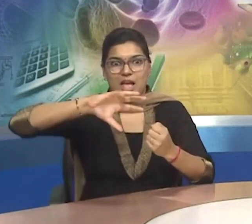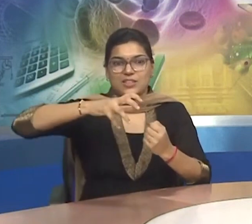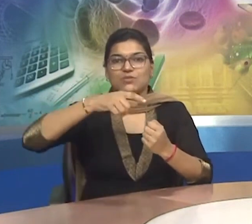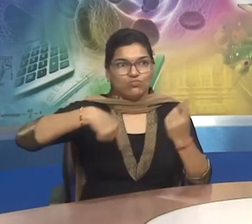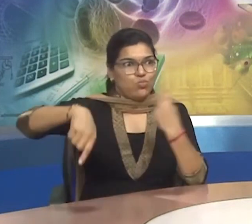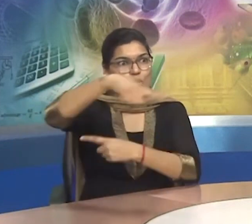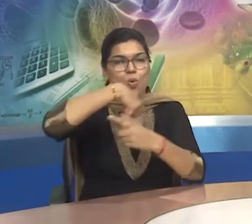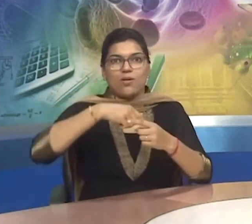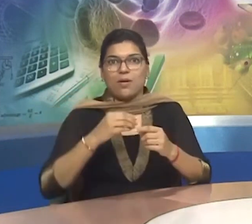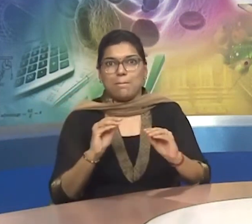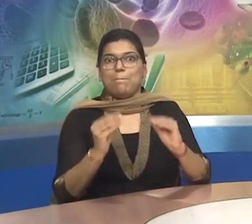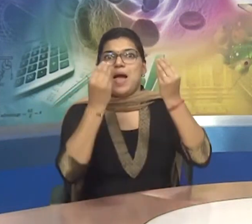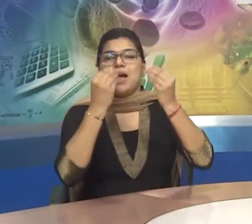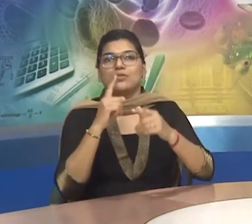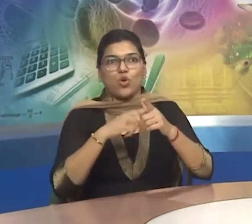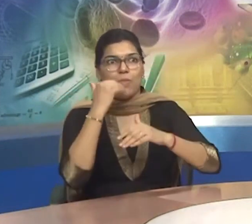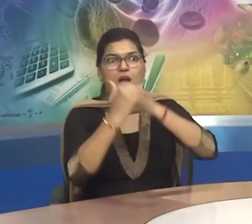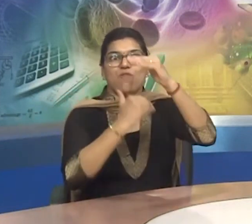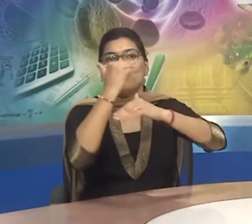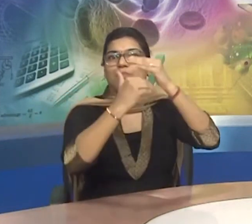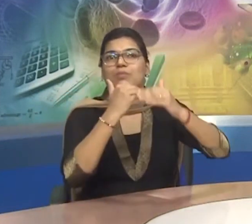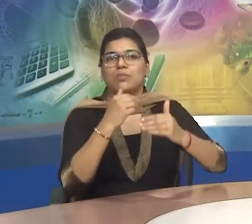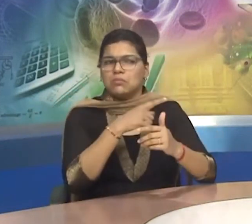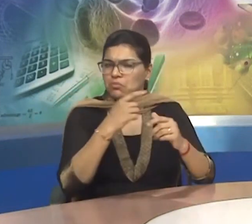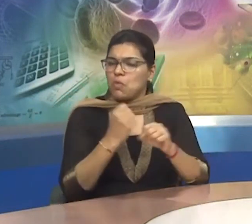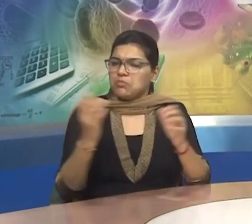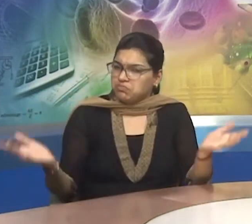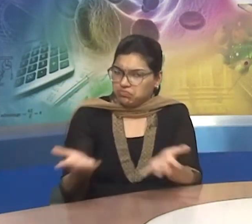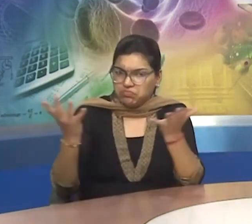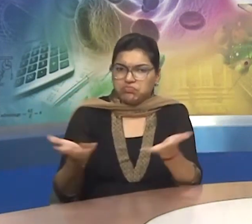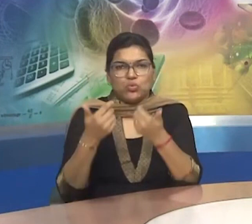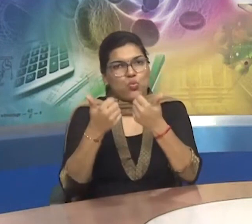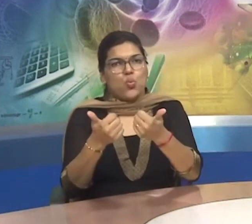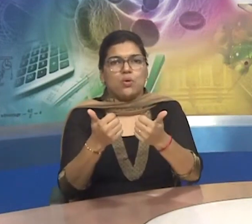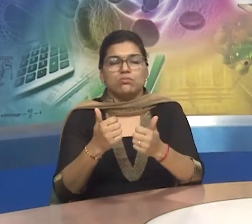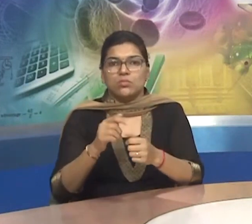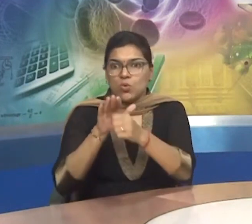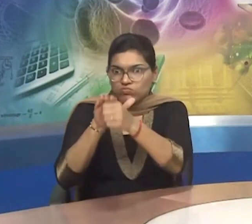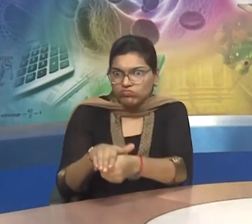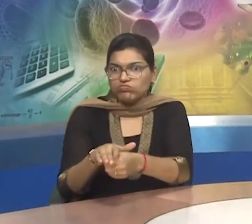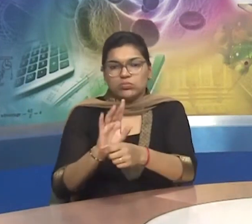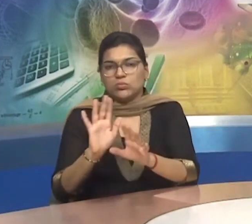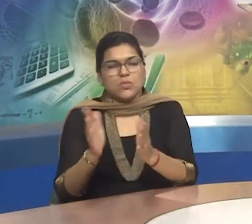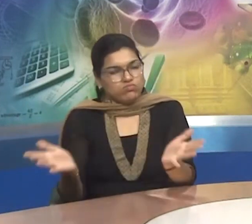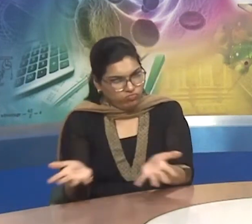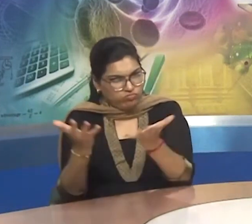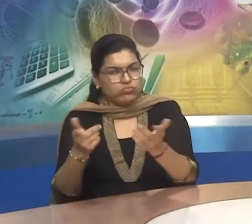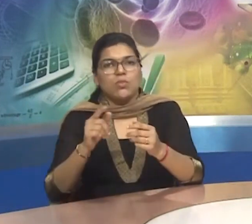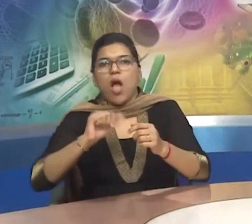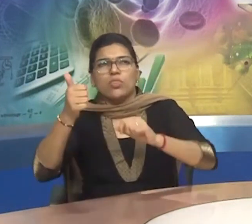And the basic intention of this fundamental right is to evolve socio-economic strengthening throughout the